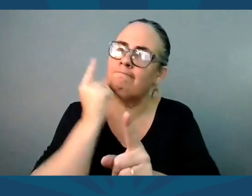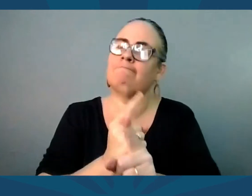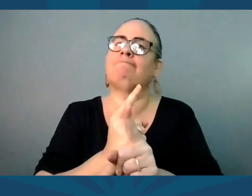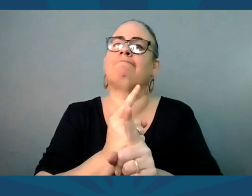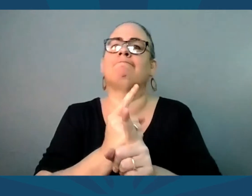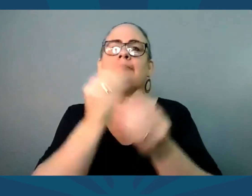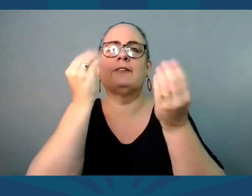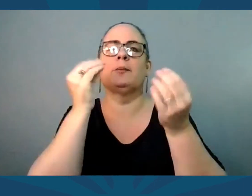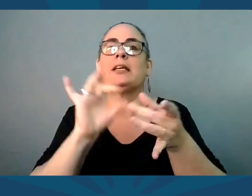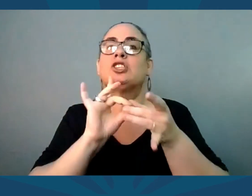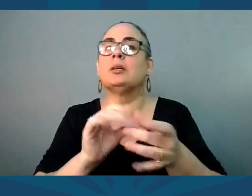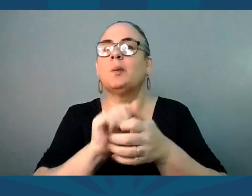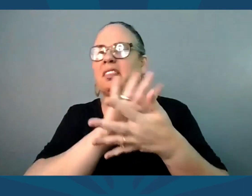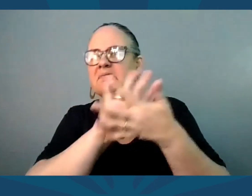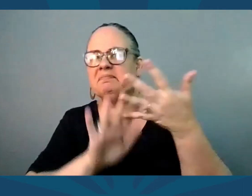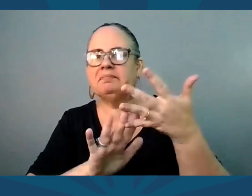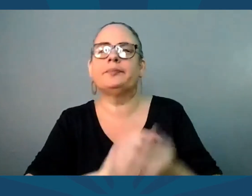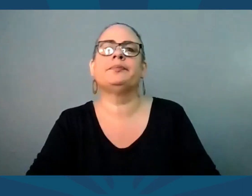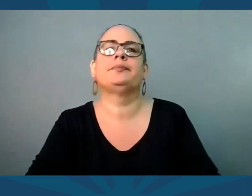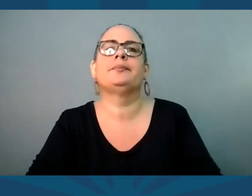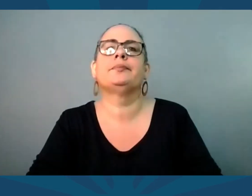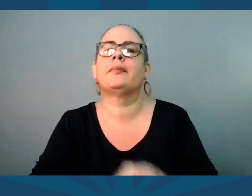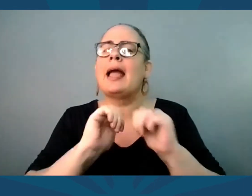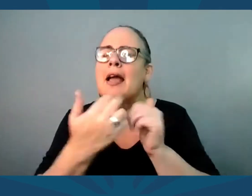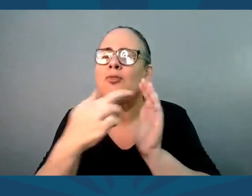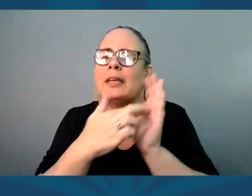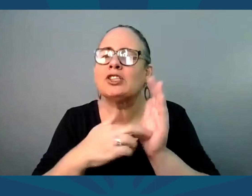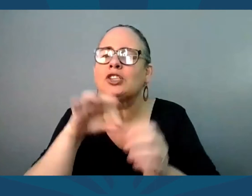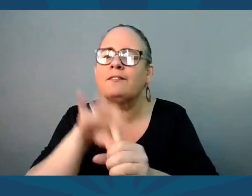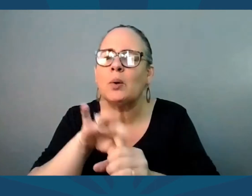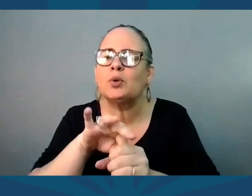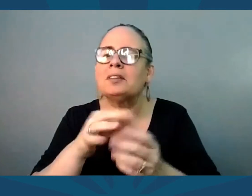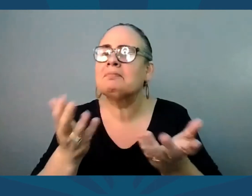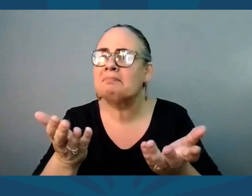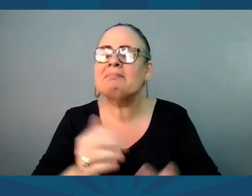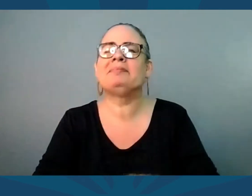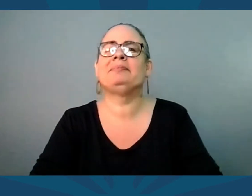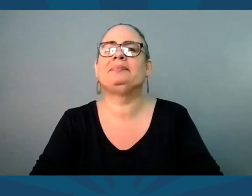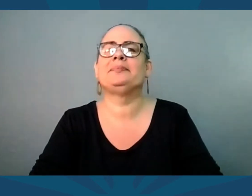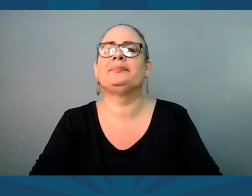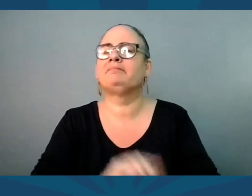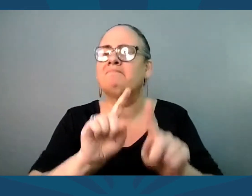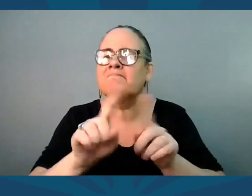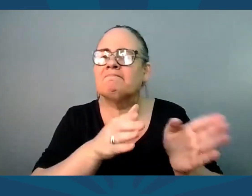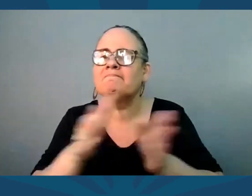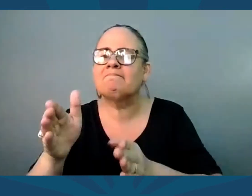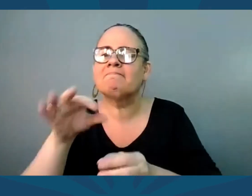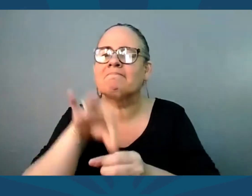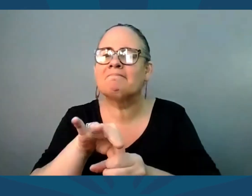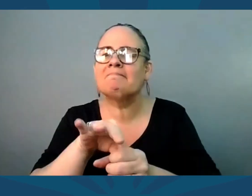This guide also contains official and accurate information on how to register to vote,